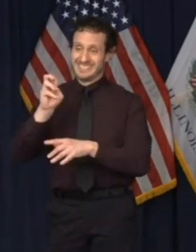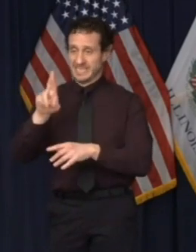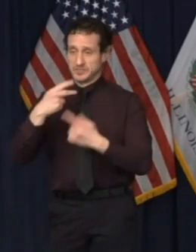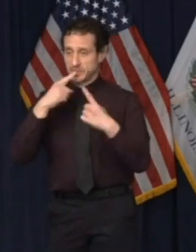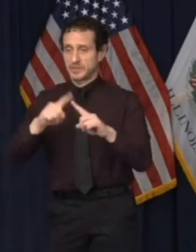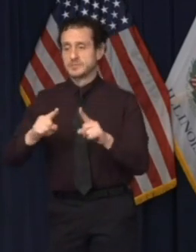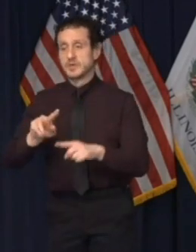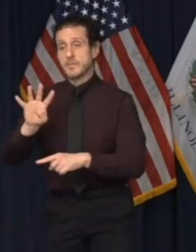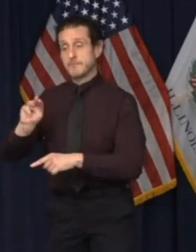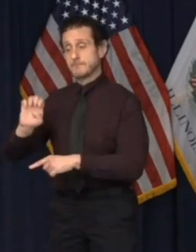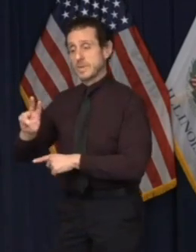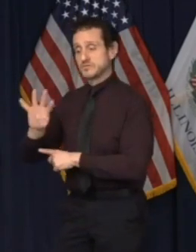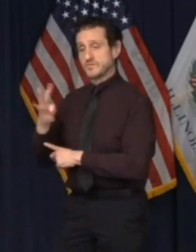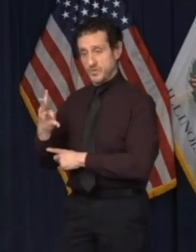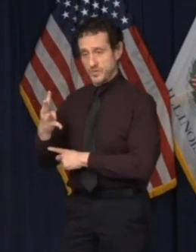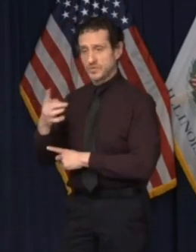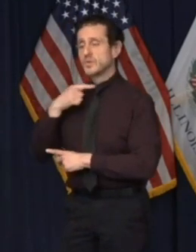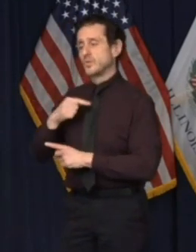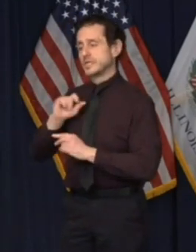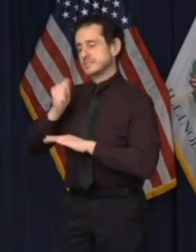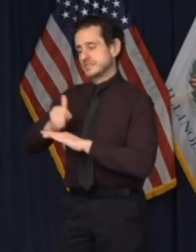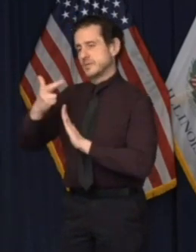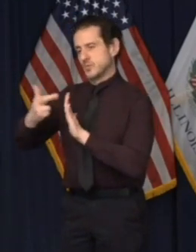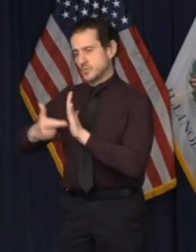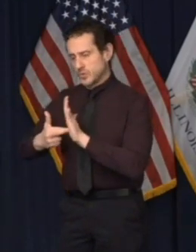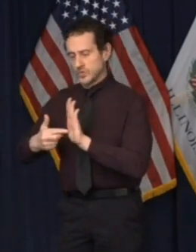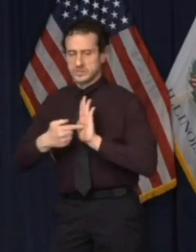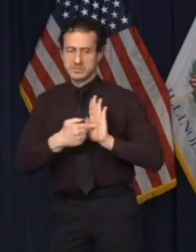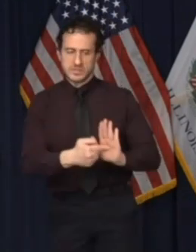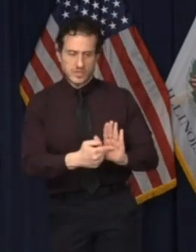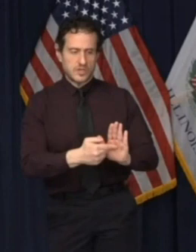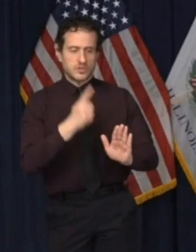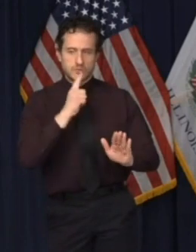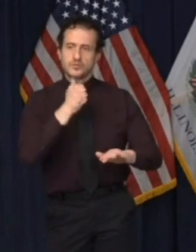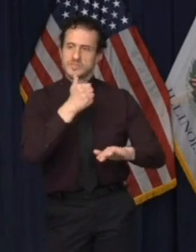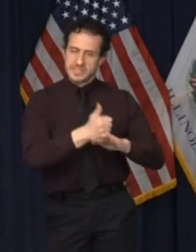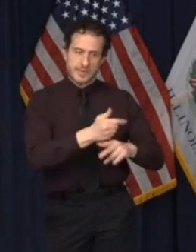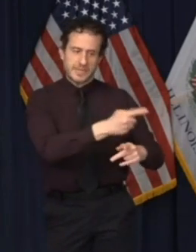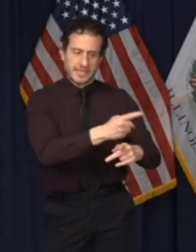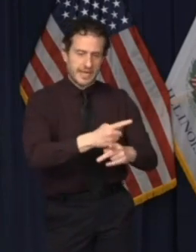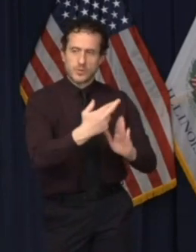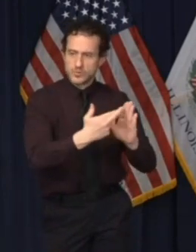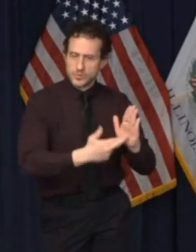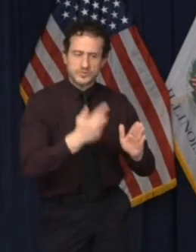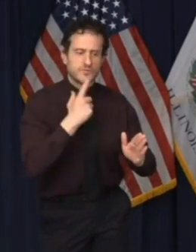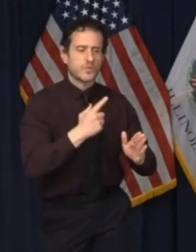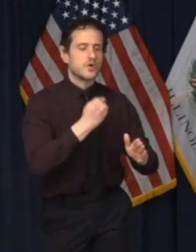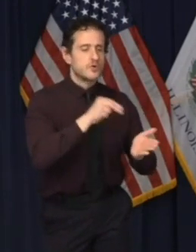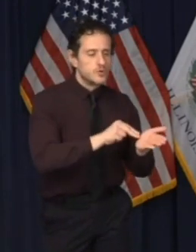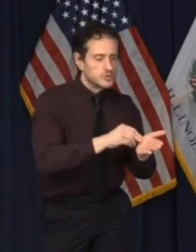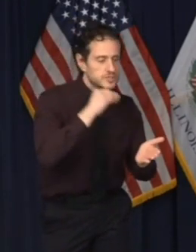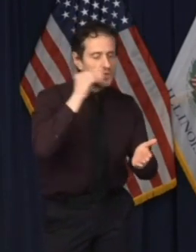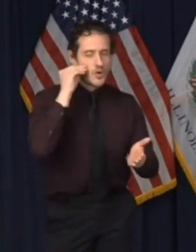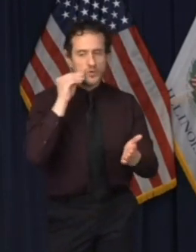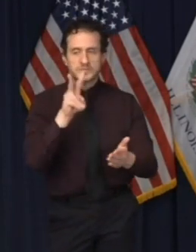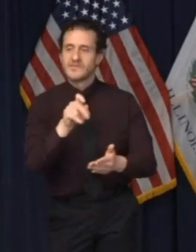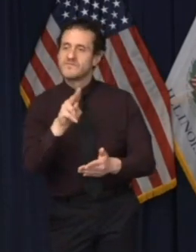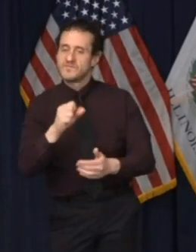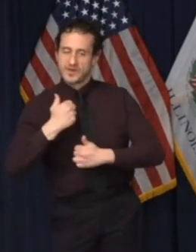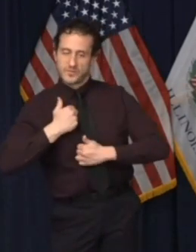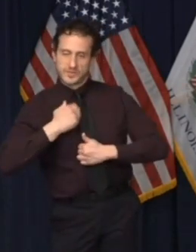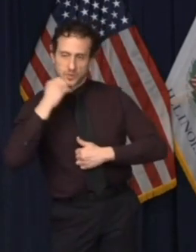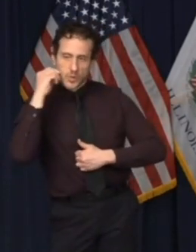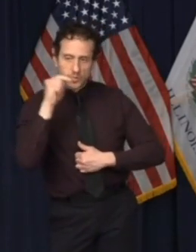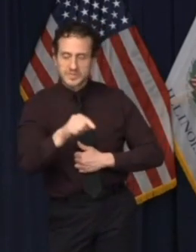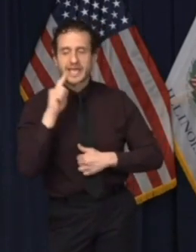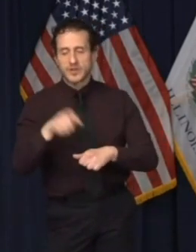maximize preparations at our nursing homes, veterans homes, and long-term care facilities. Long before the first nursing